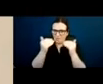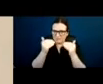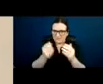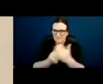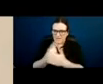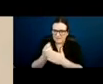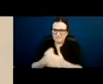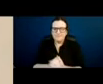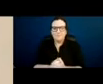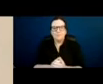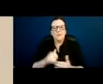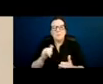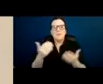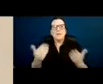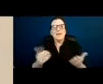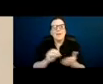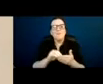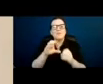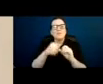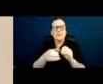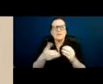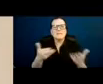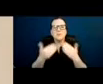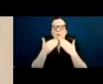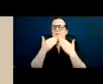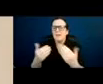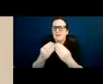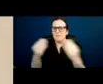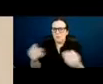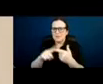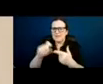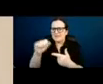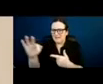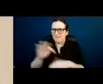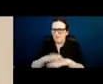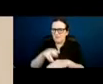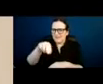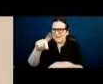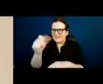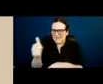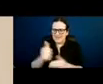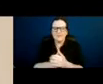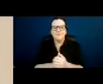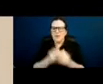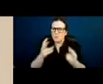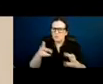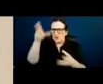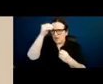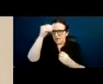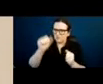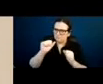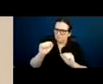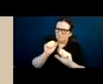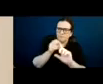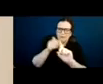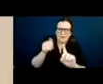take this opportunity, if I can, to thank the Board and staff of the NDA. I want to acknowledge and recognise the quality